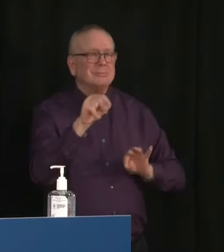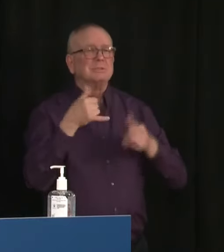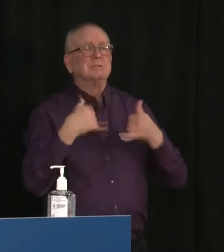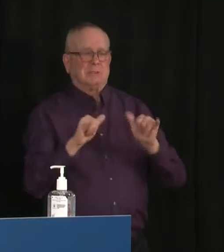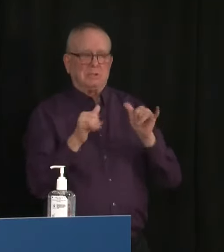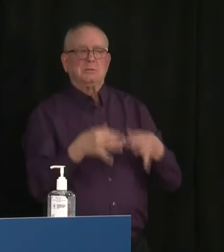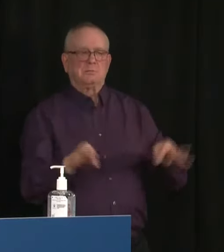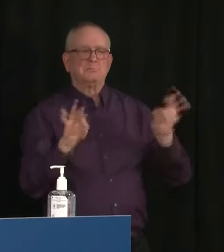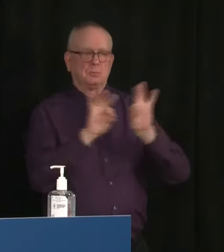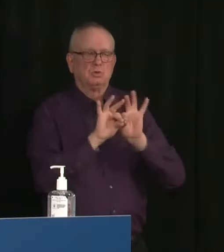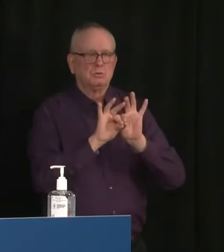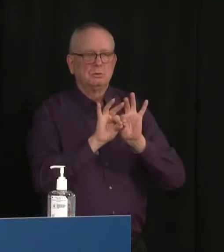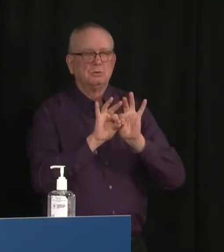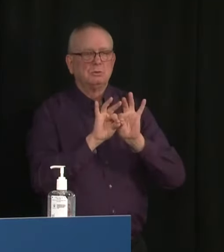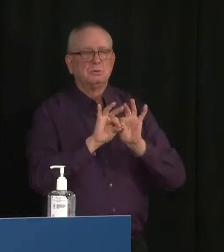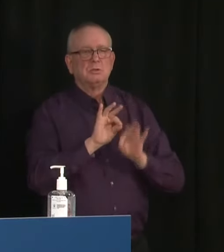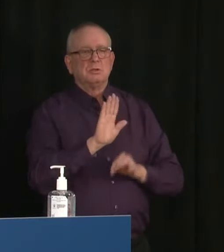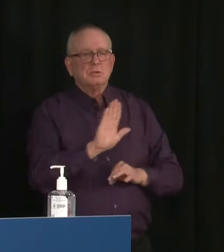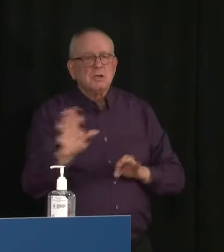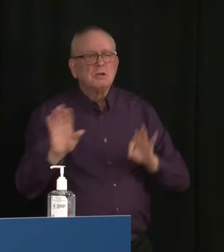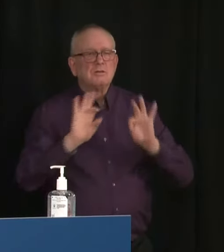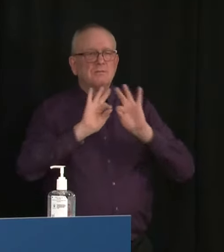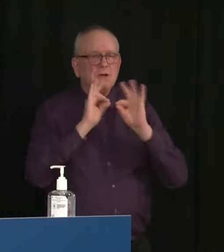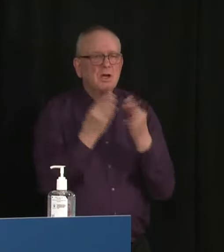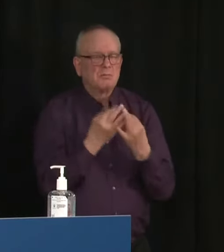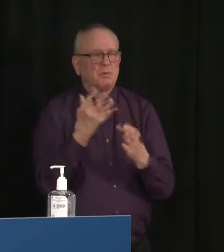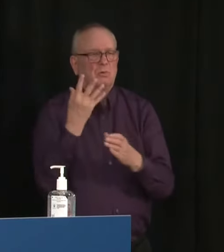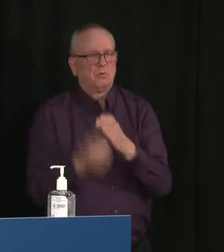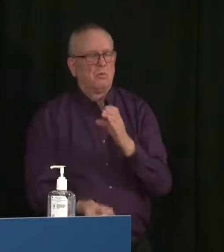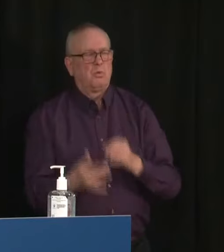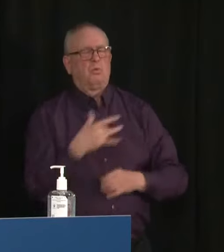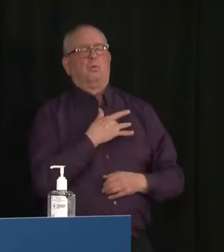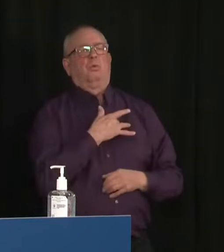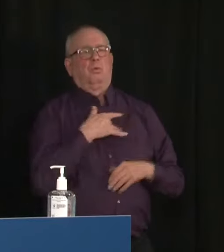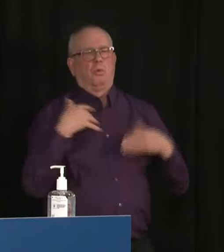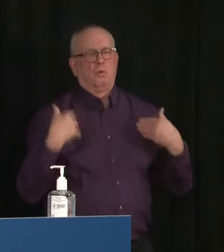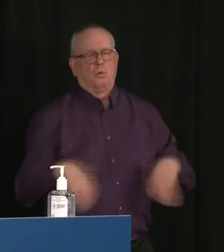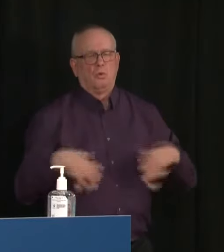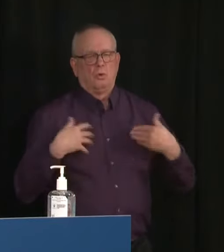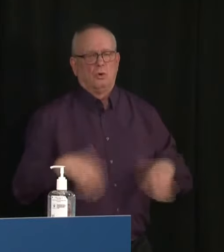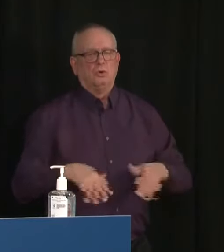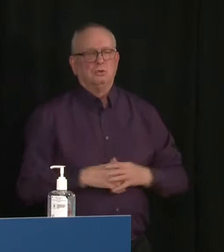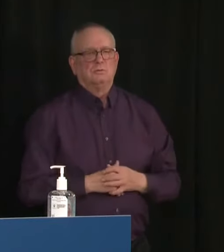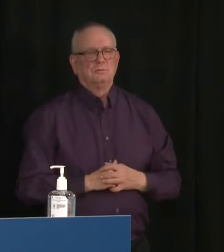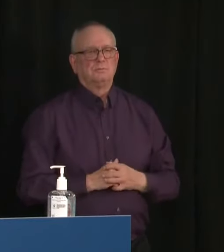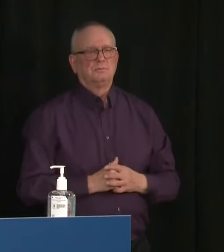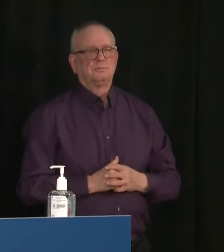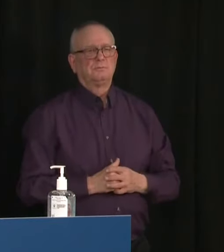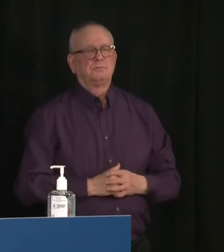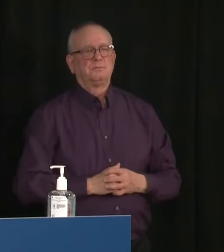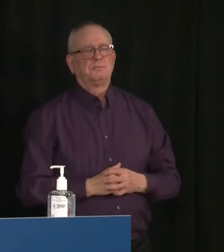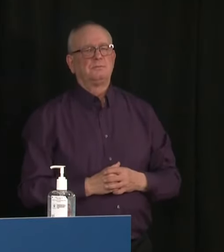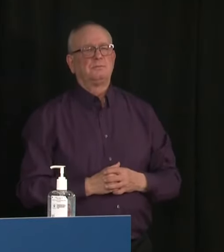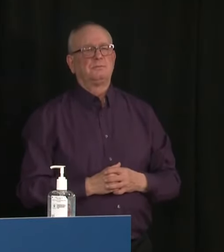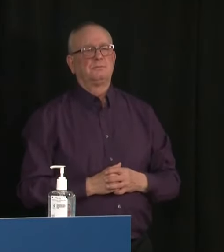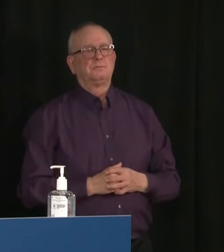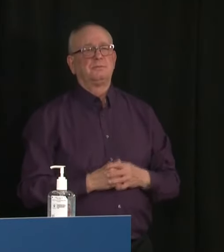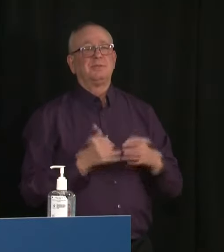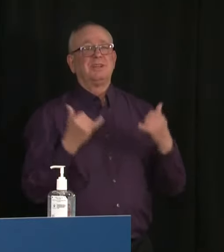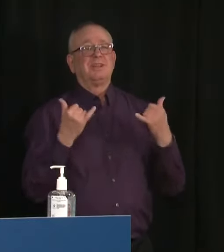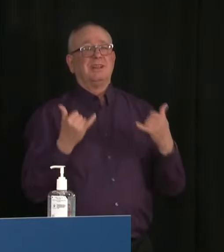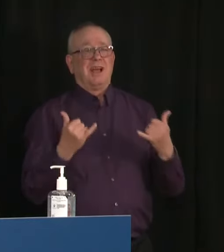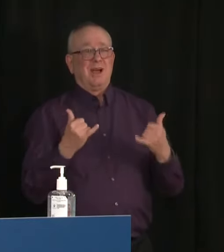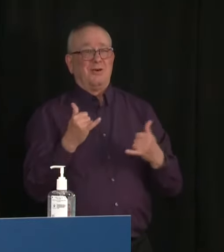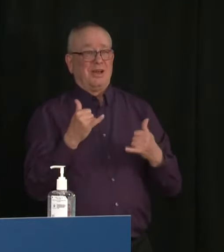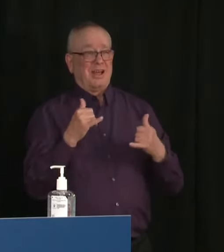20,721 active cases in Alberta. That is the second most number of active cases since this pandemic began.